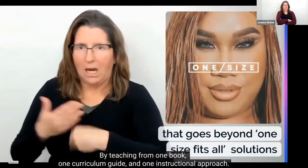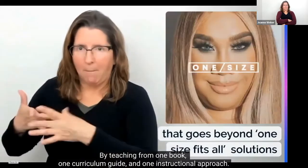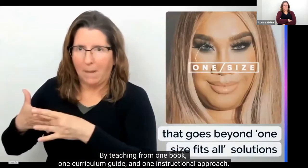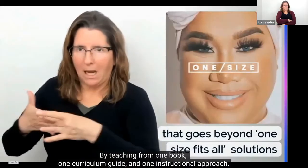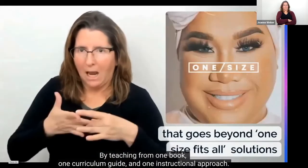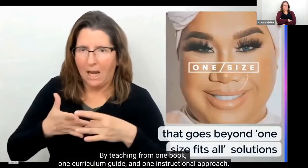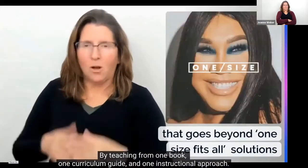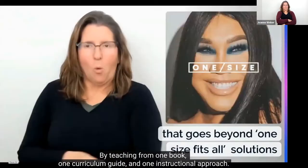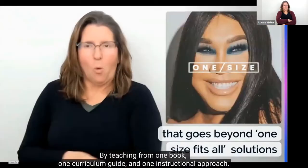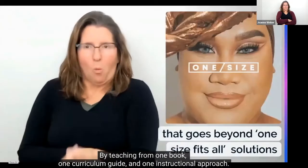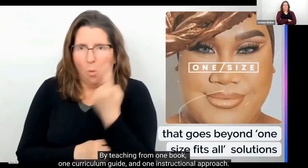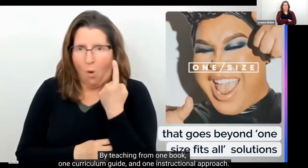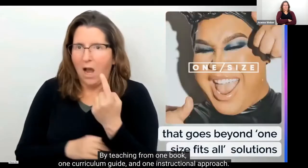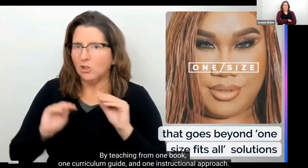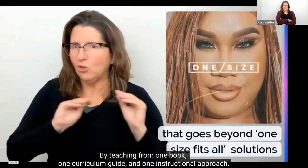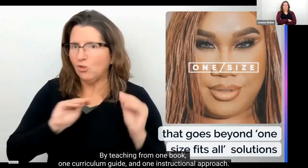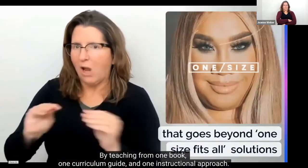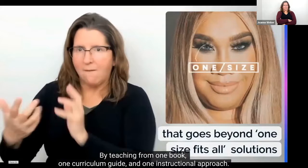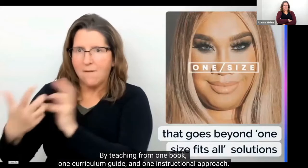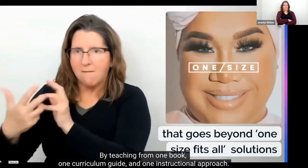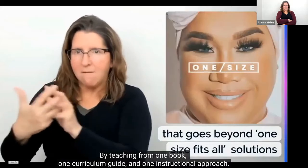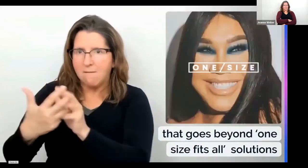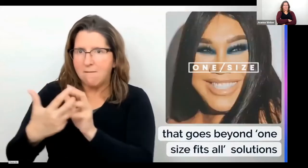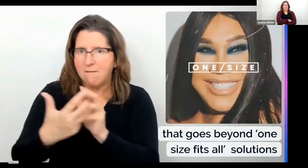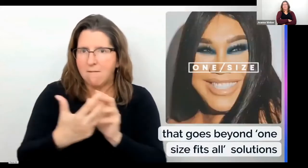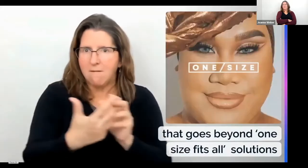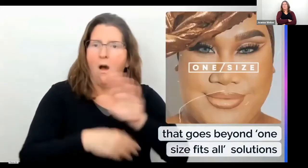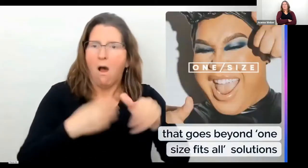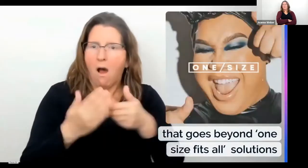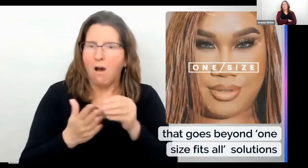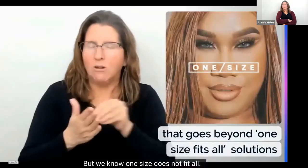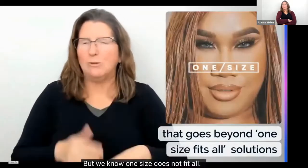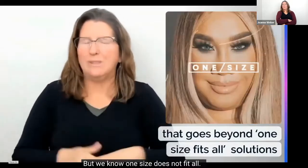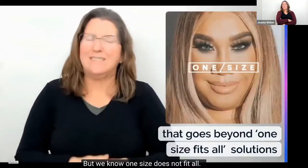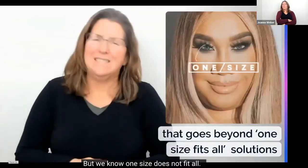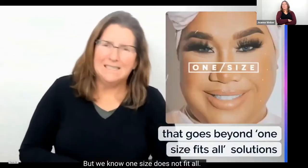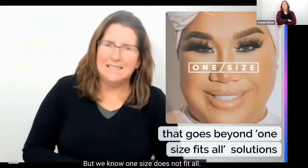one book, one curriculum guide, one instructional approach.